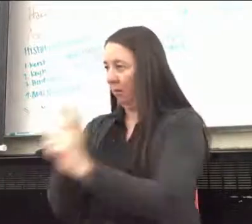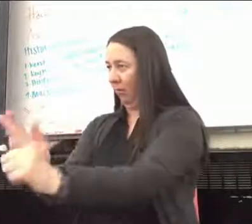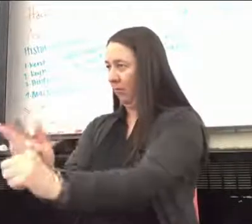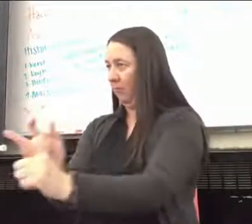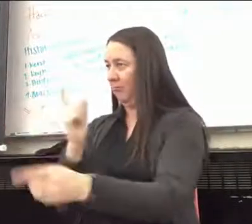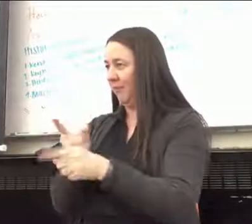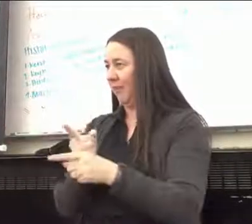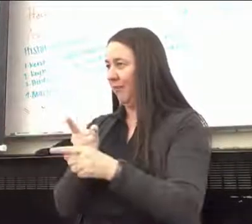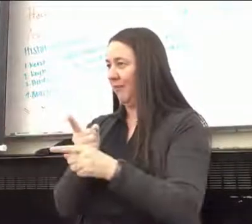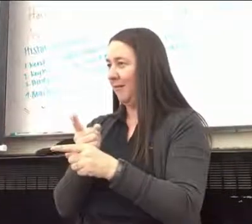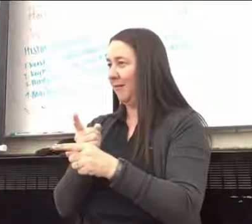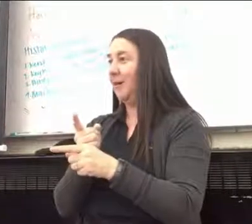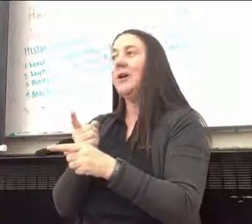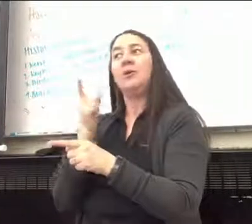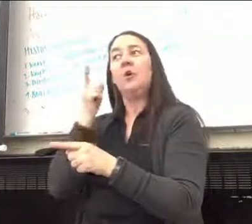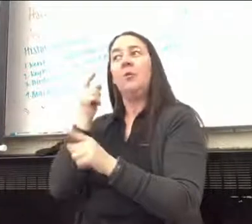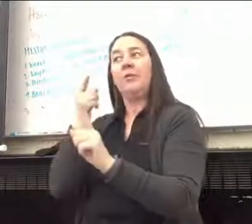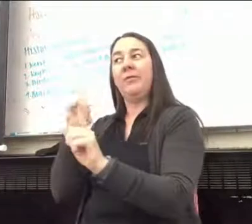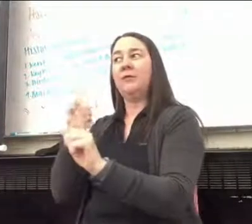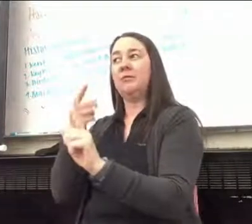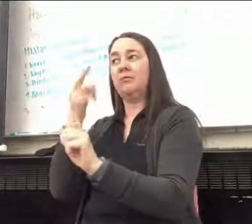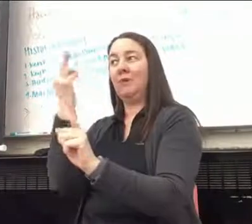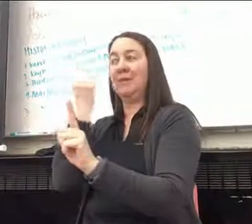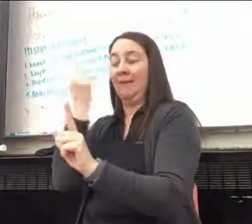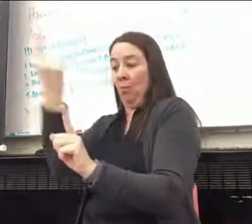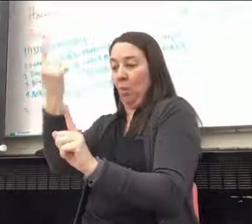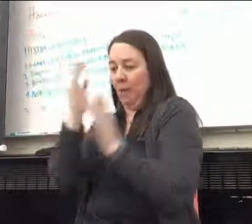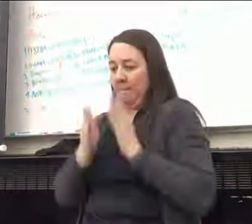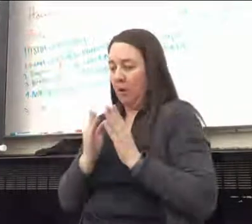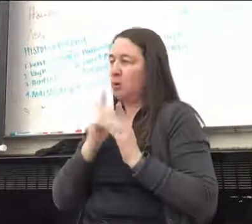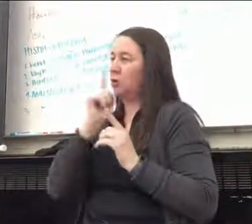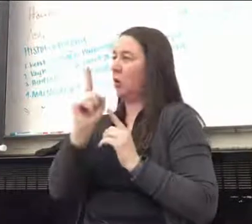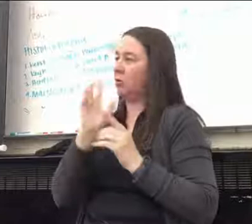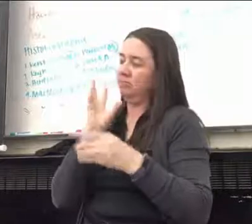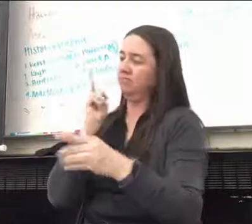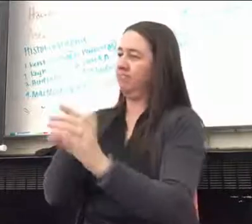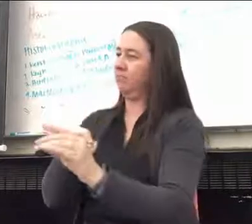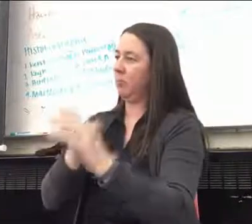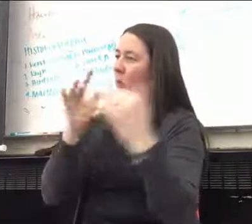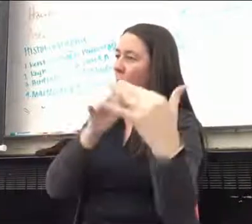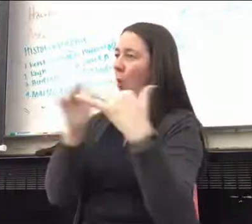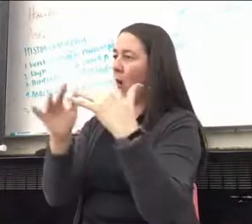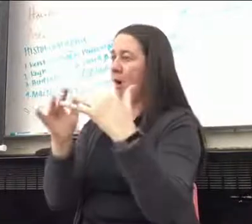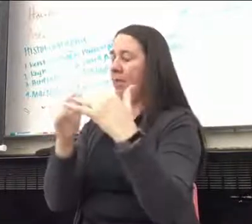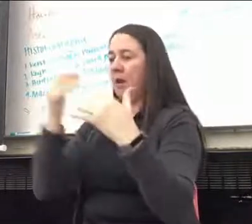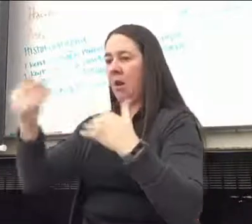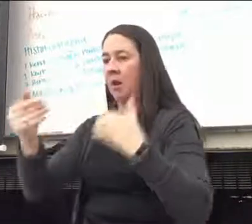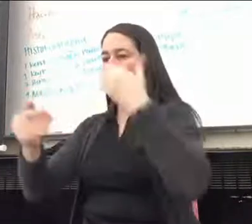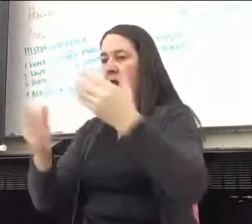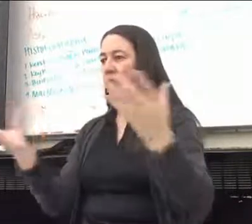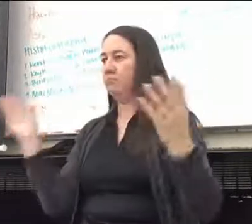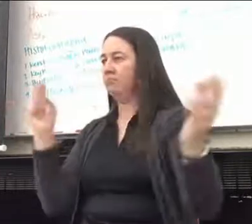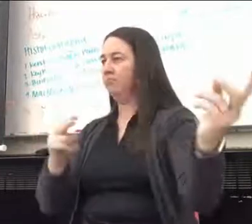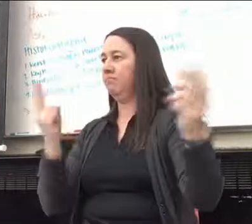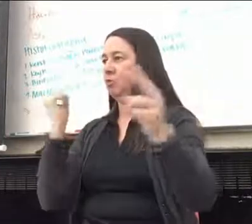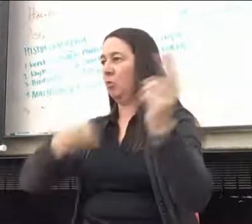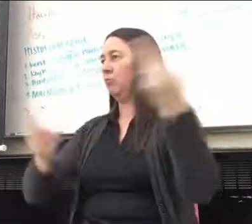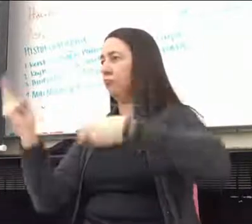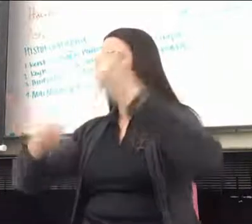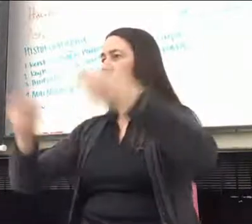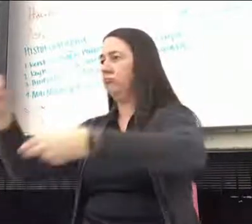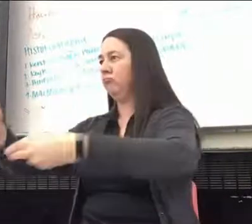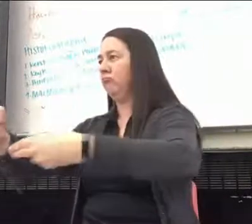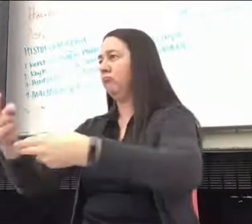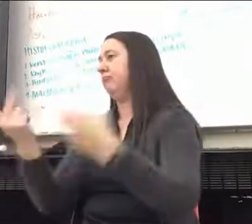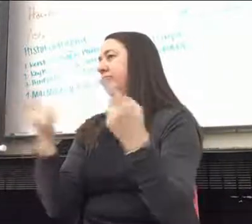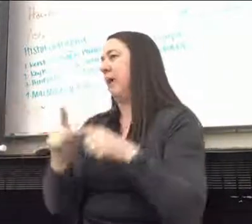case, if one person goes to war, and in the next, and the next, and the next, and soon the entire world is at war, and you get a world